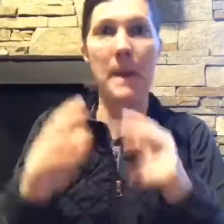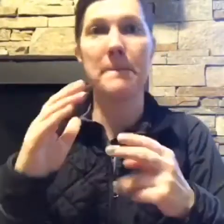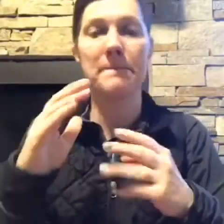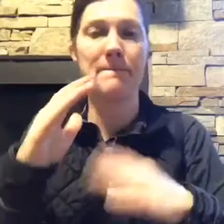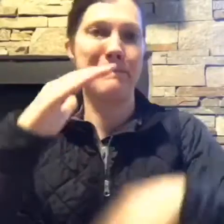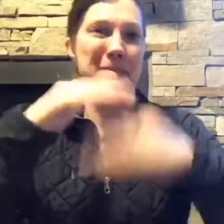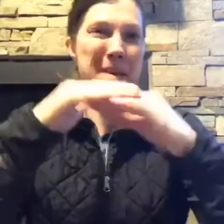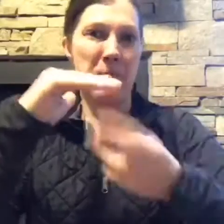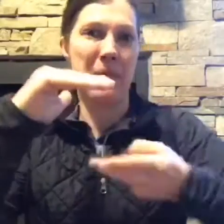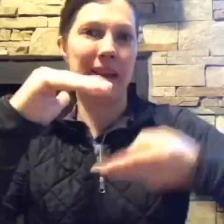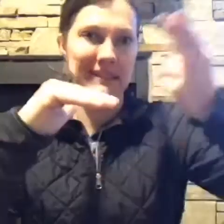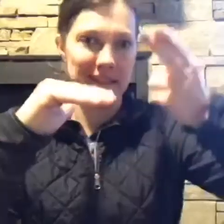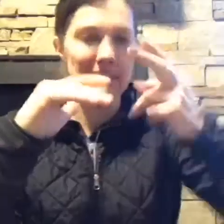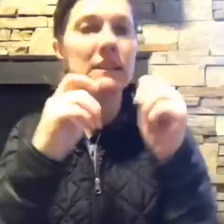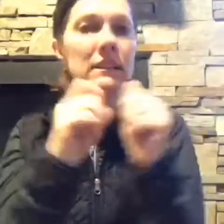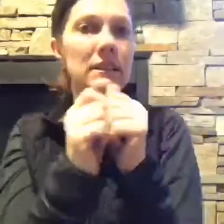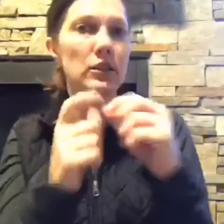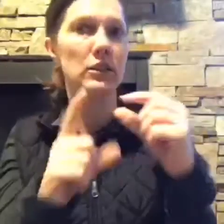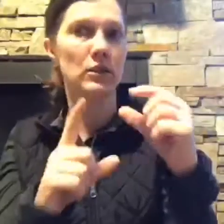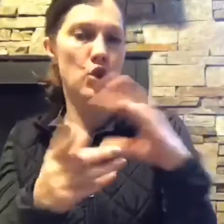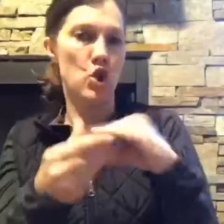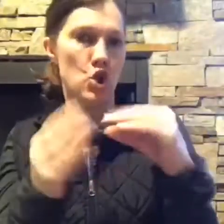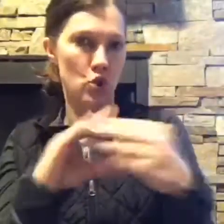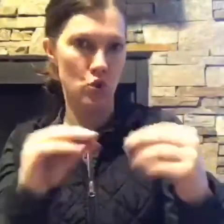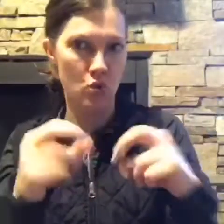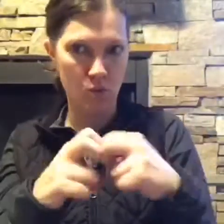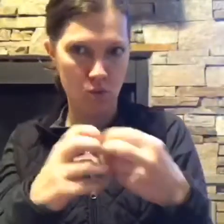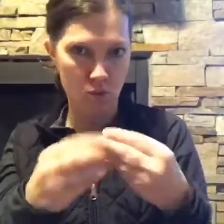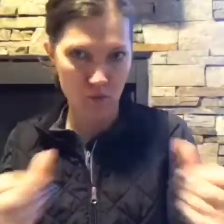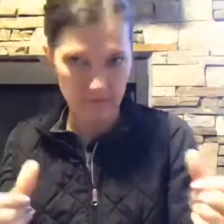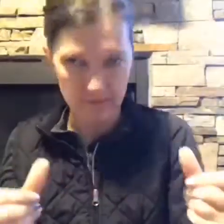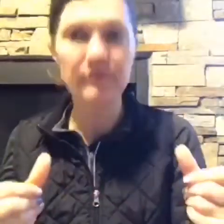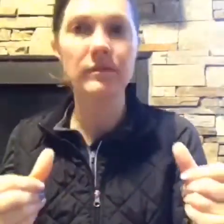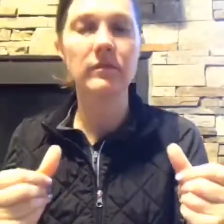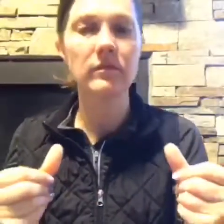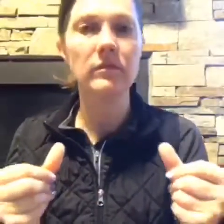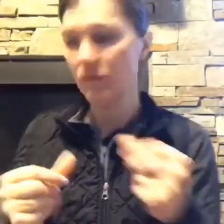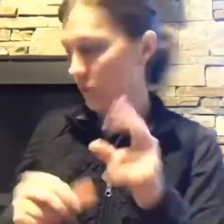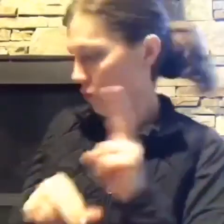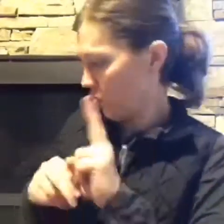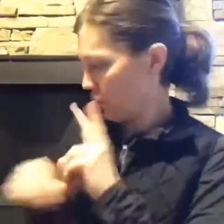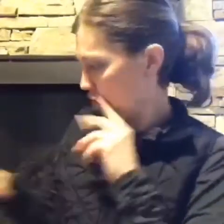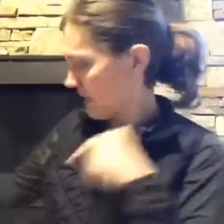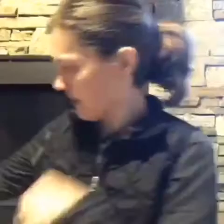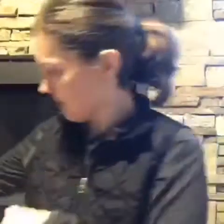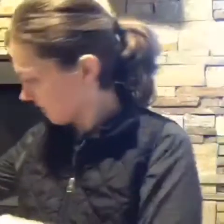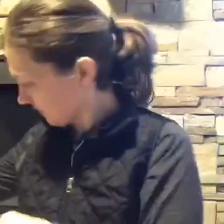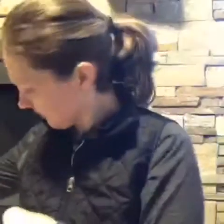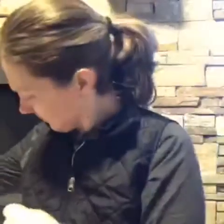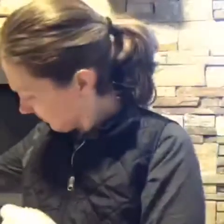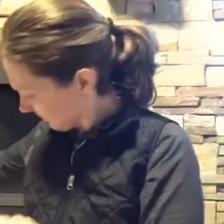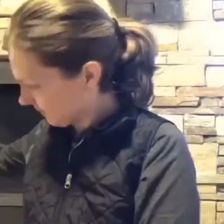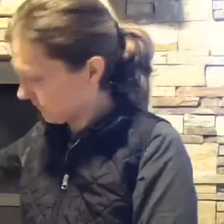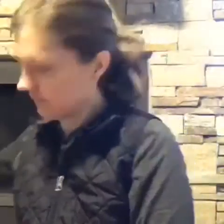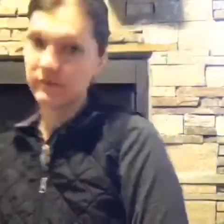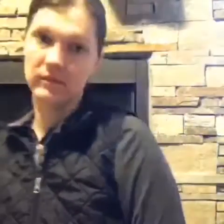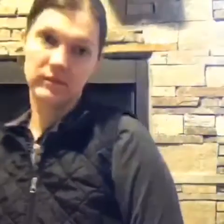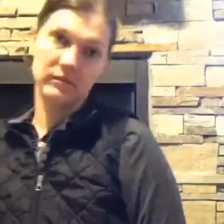heights with word problems. We just opposite b over 2a and then plug that in. Okay, so I want to kind of walk